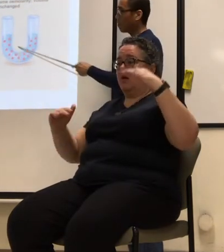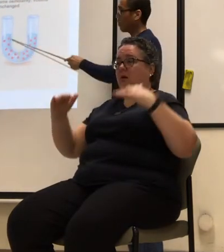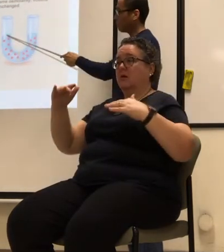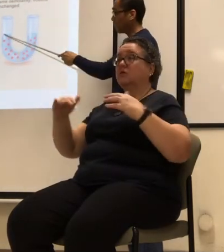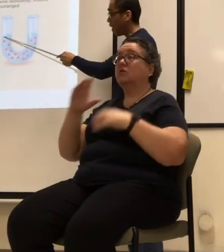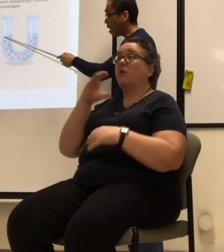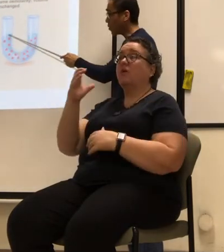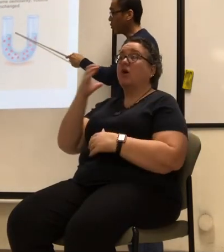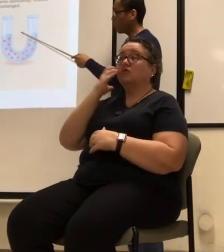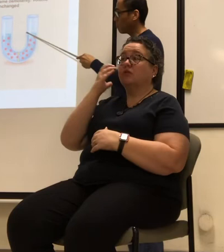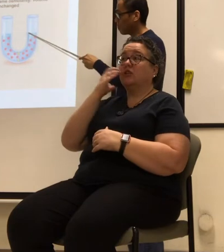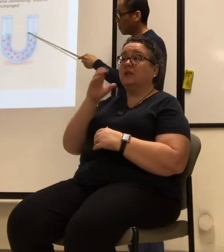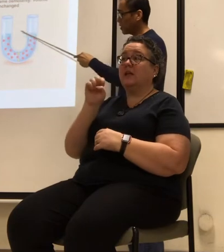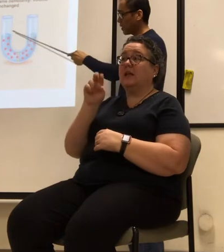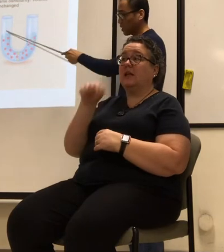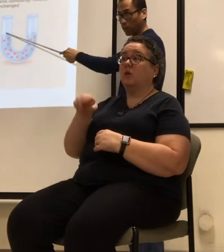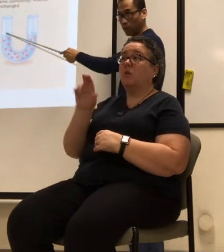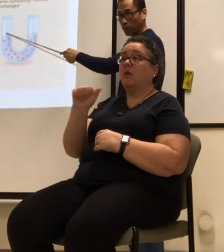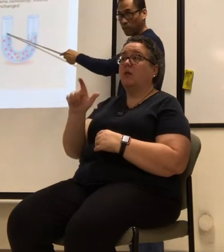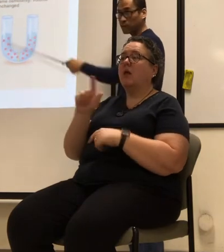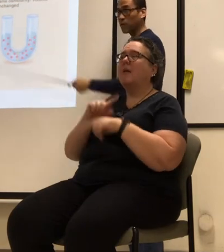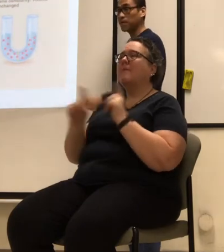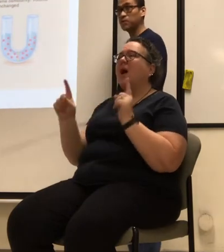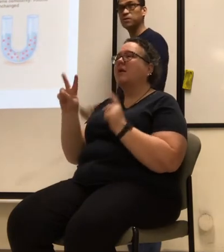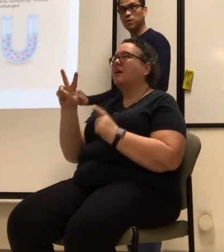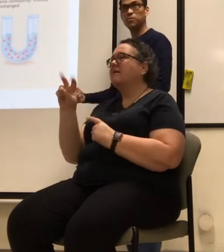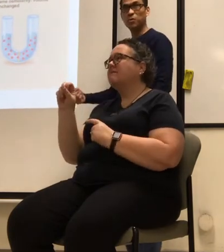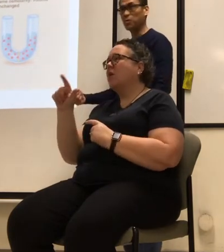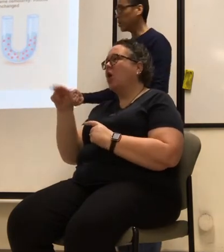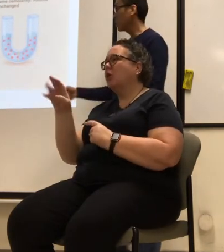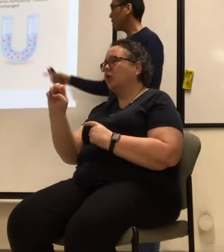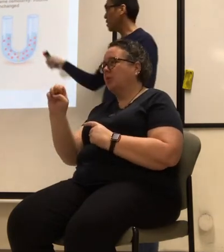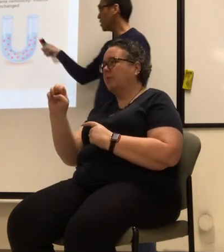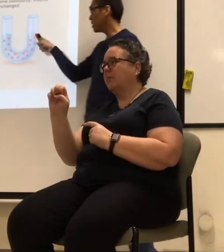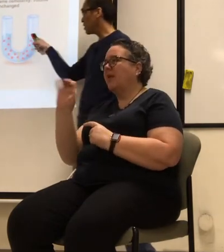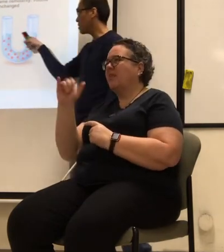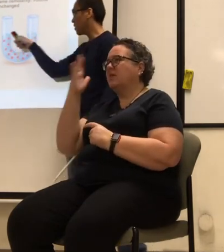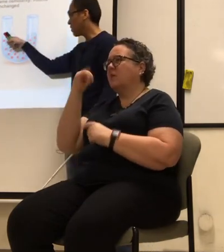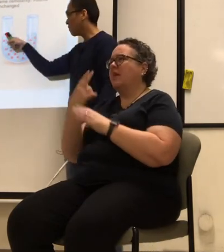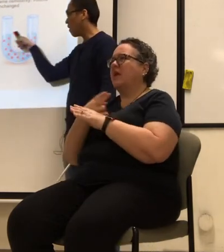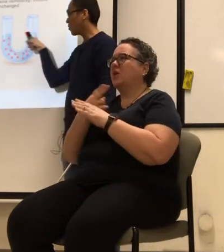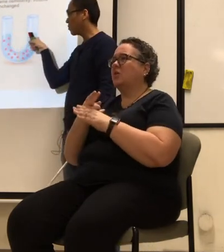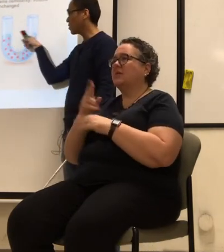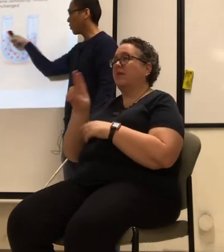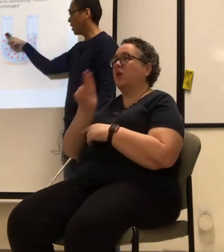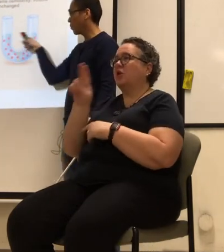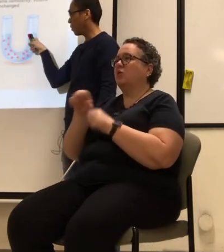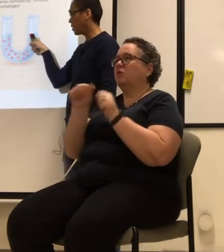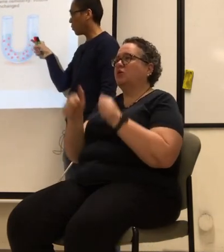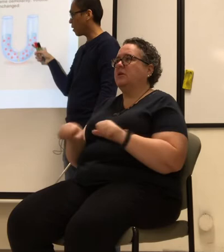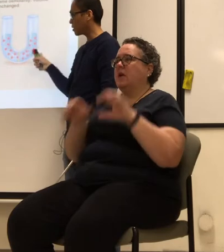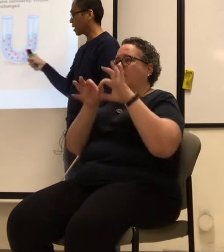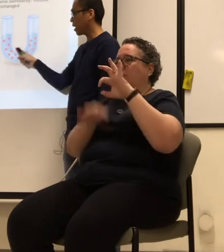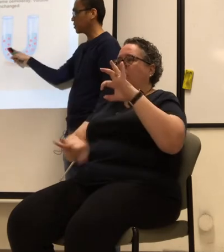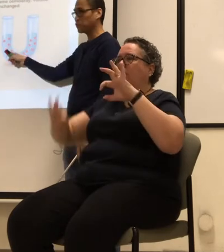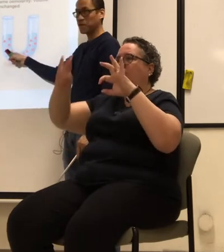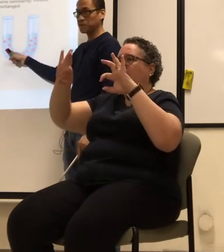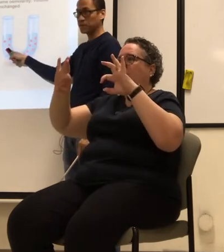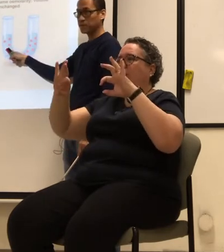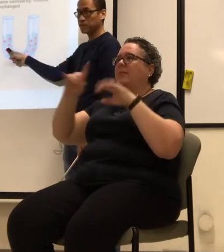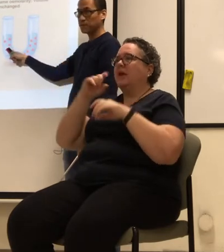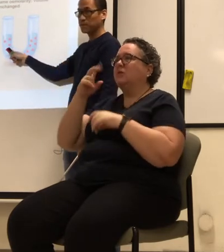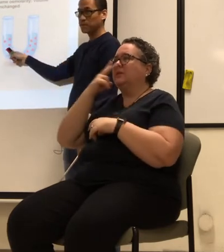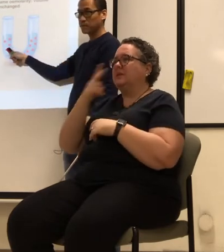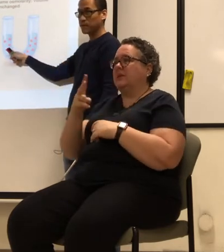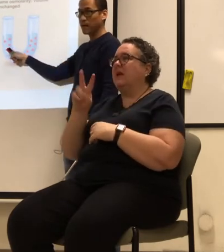equal, the volume is equal. That's why they use the YouTube. It's easy to see that the volumes are equal as well as the